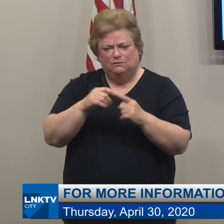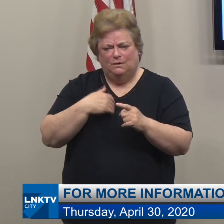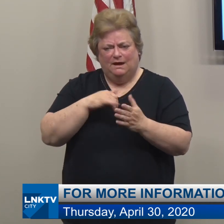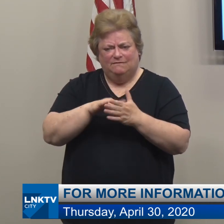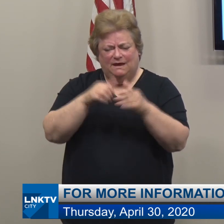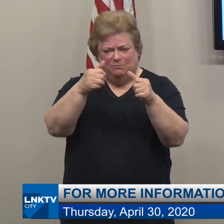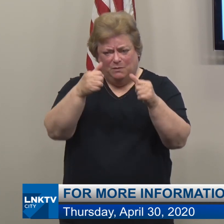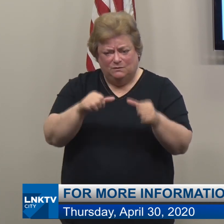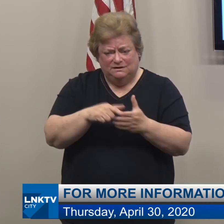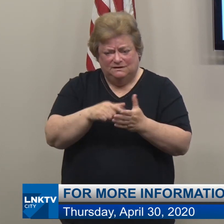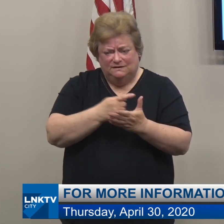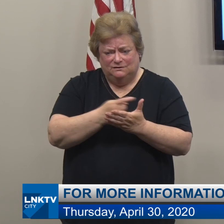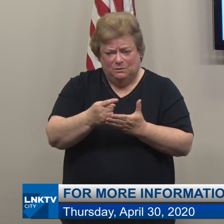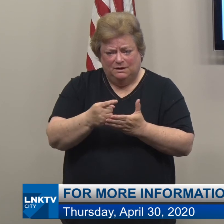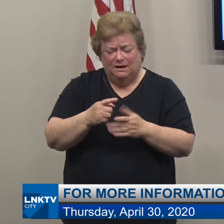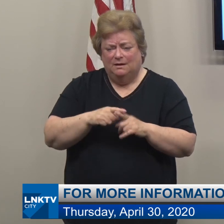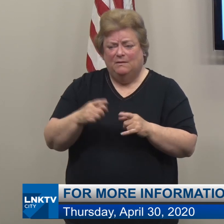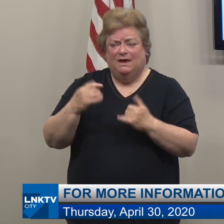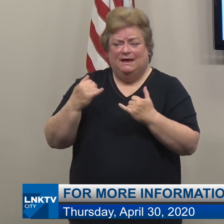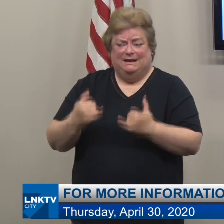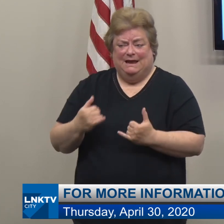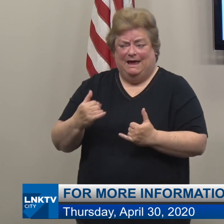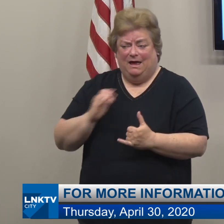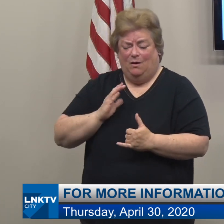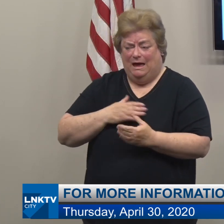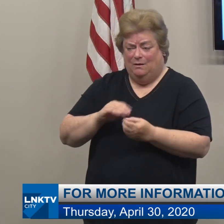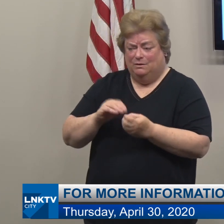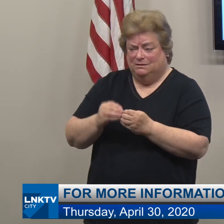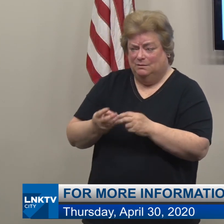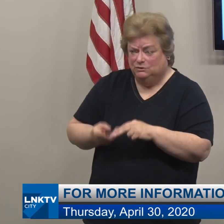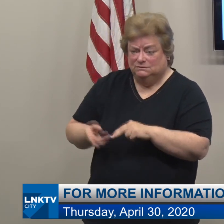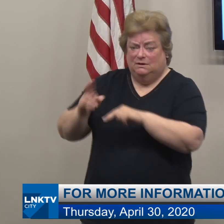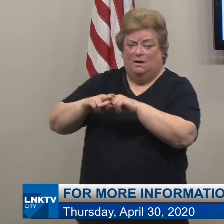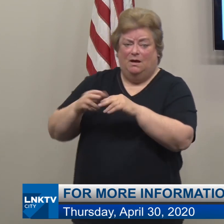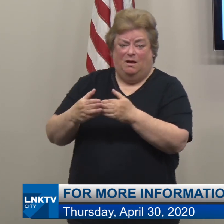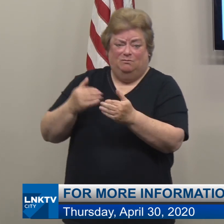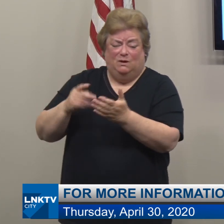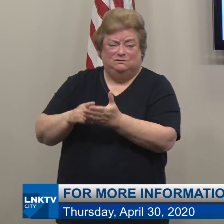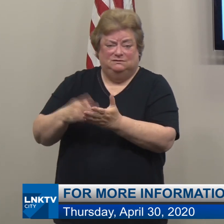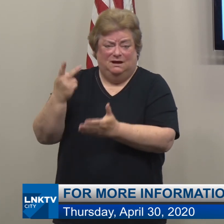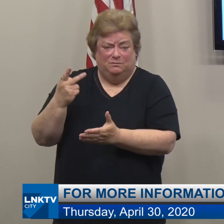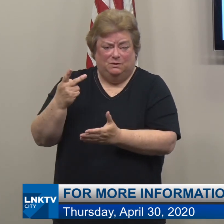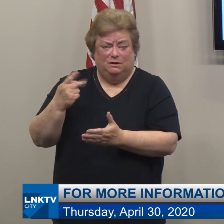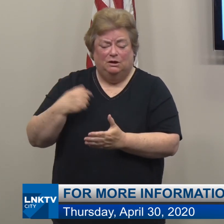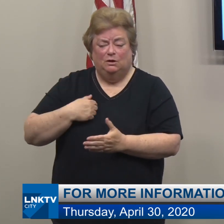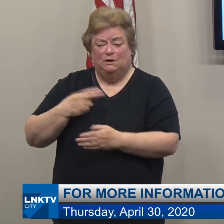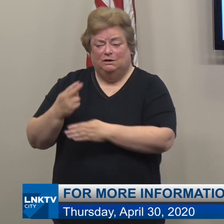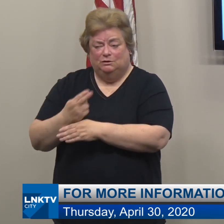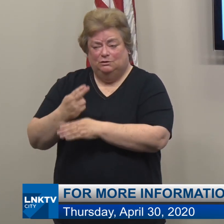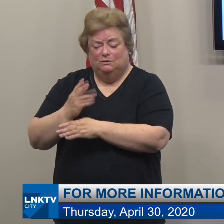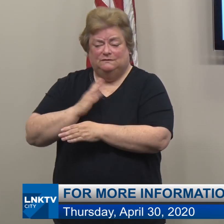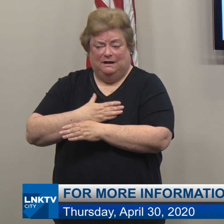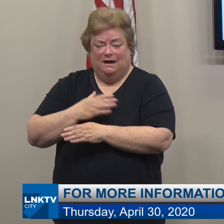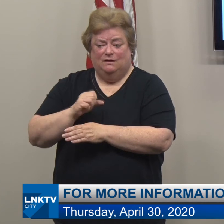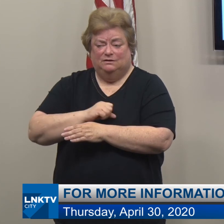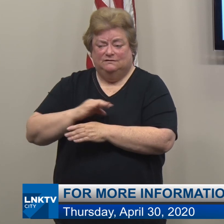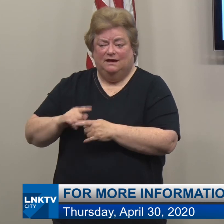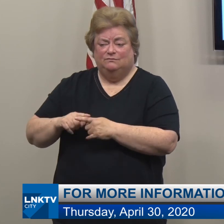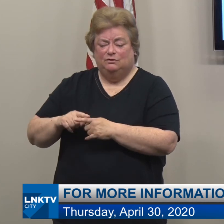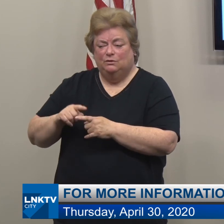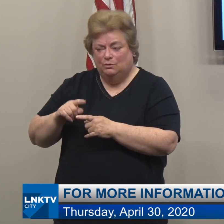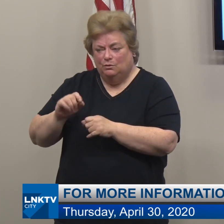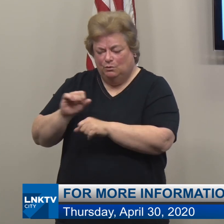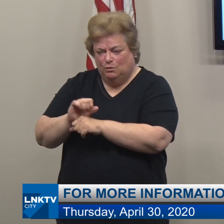this week, but since our caseload is nearly doubled, we've used the staff to really work on the contact